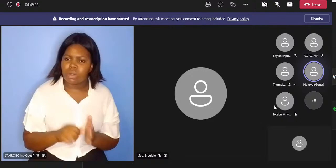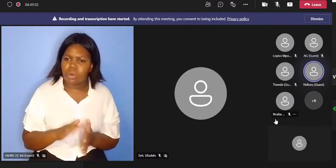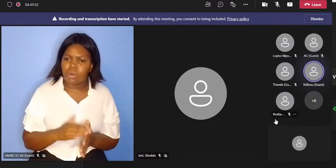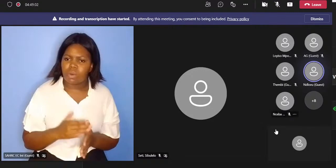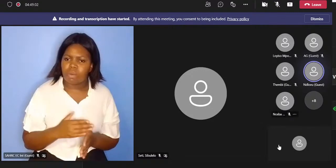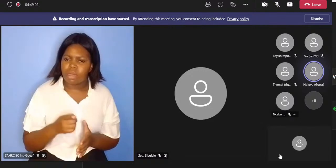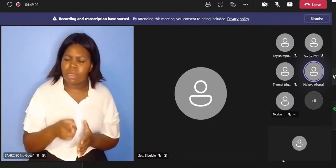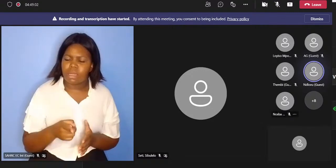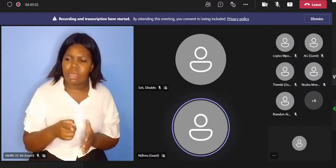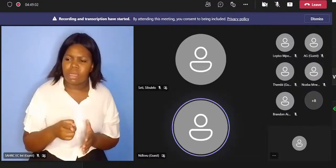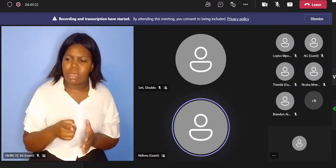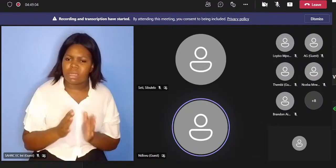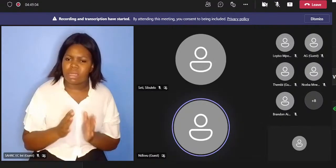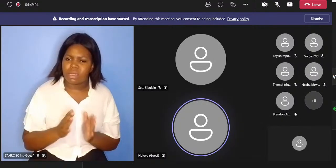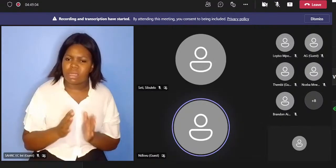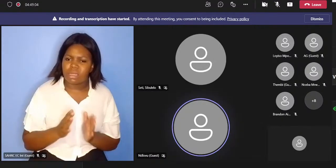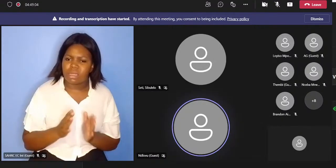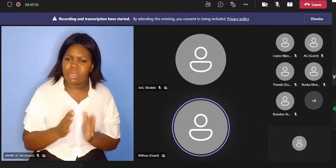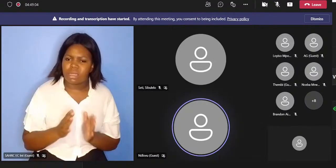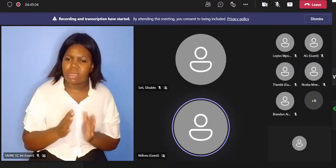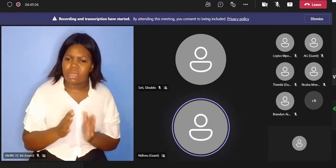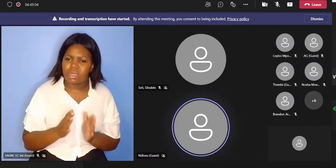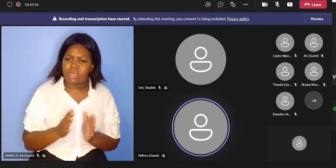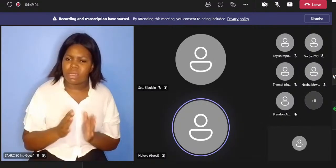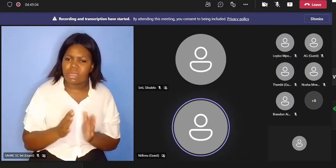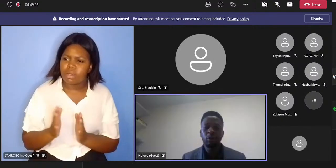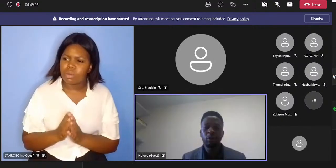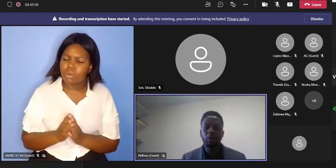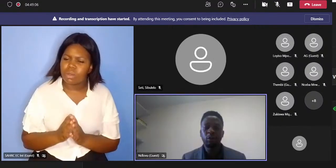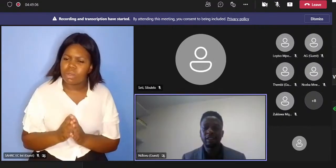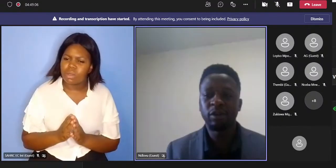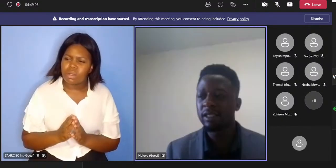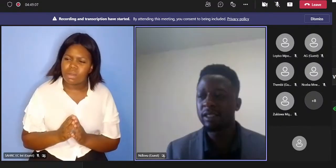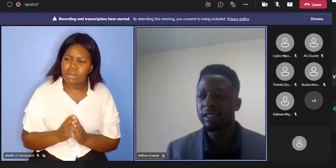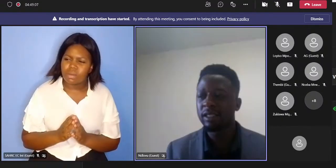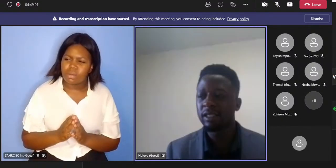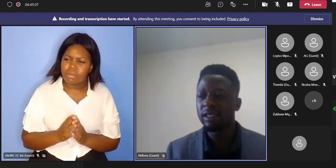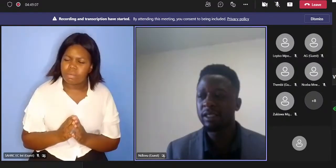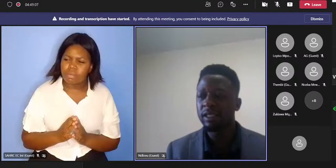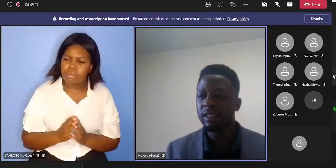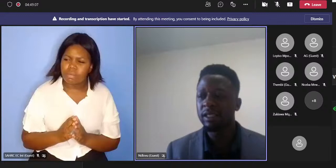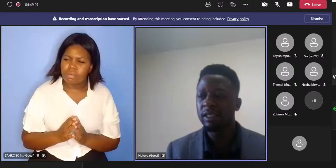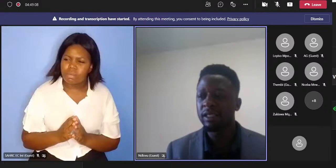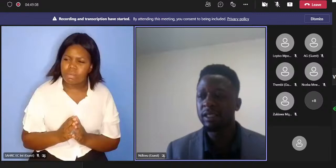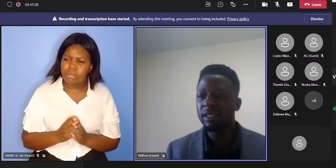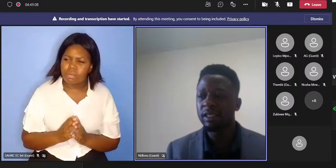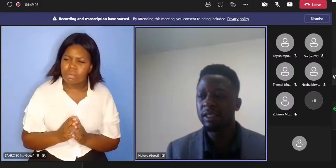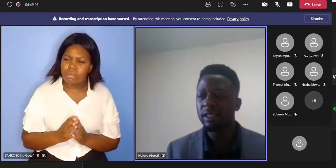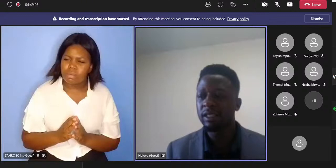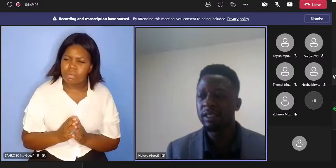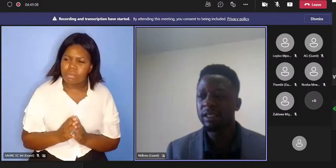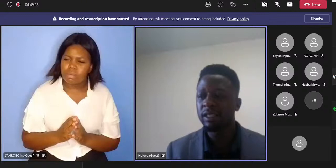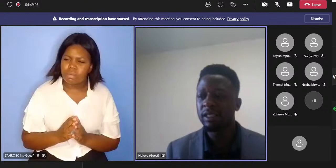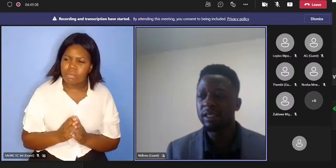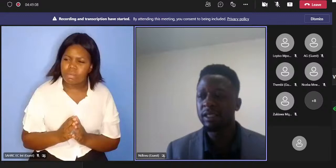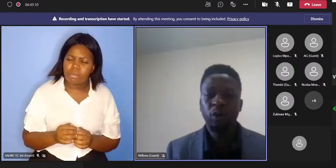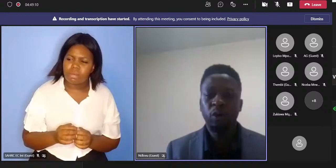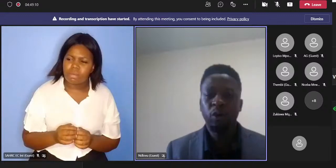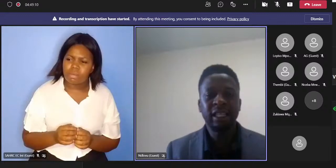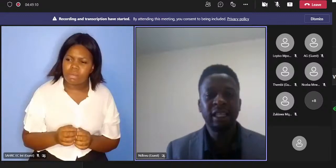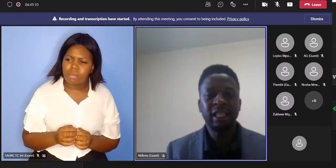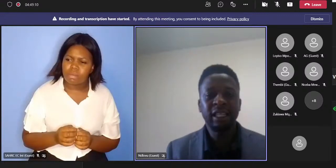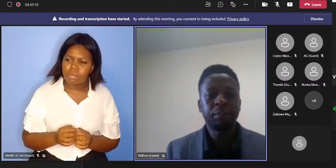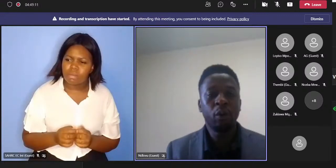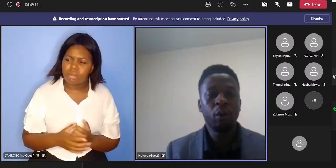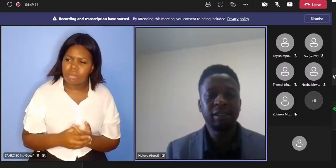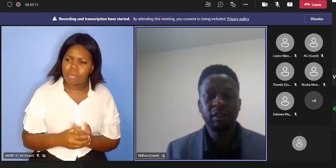most religious schools are going to find it very hard to accommodate gender non-conforming learners. So I